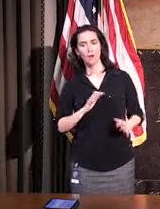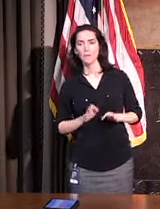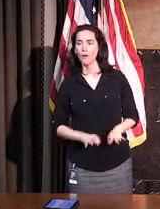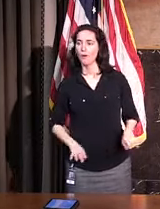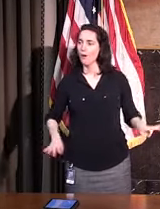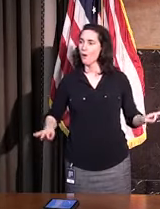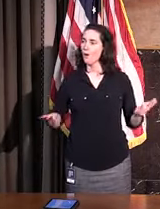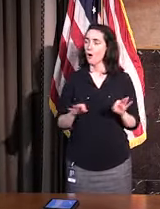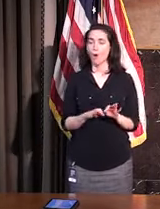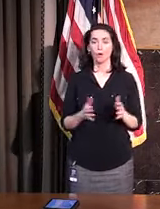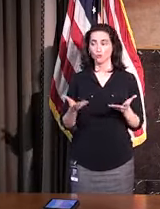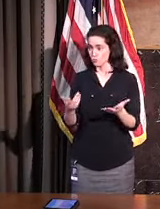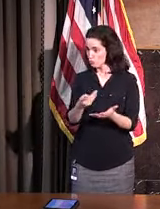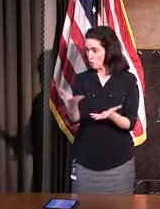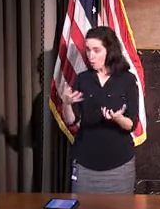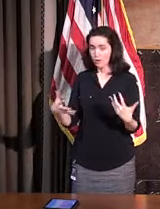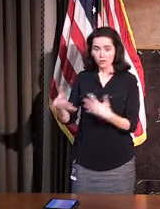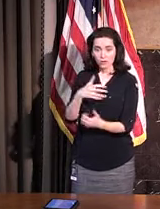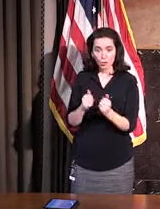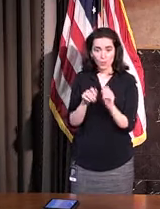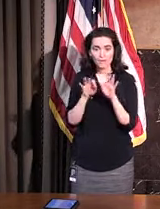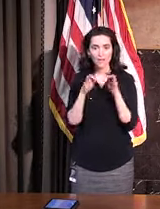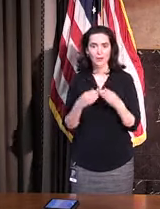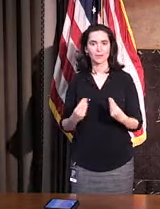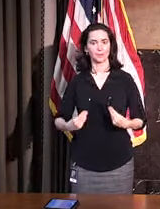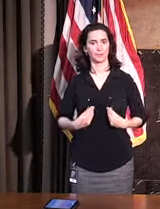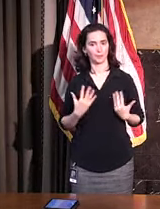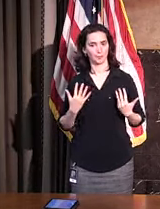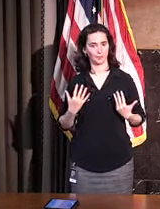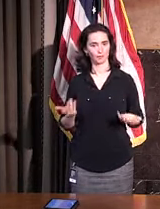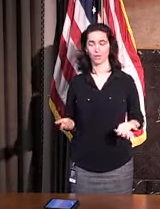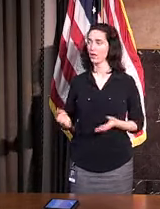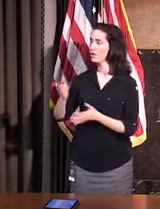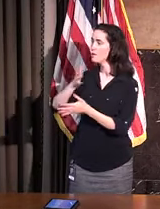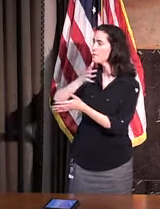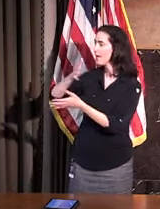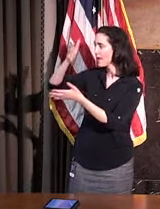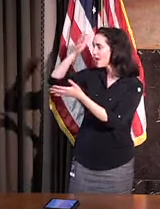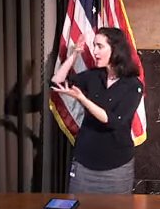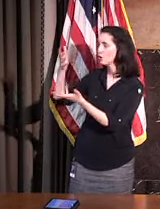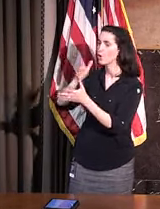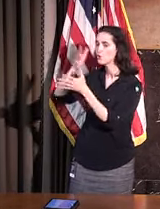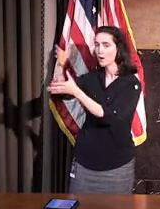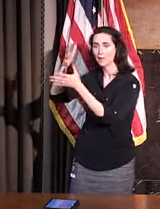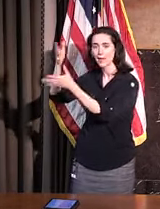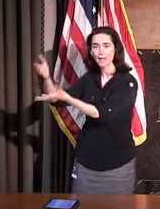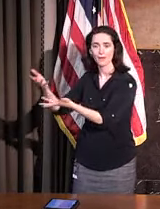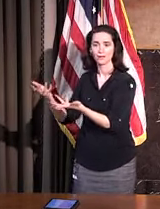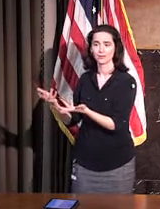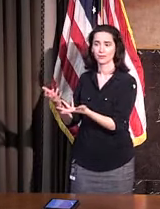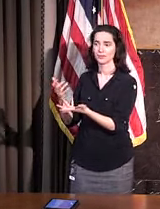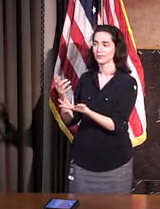people who want to get together with family, and the grandparents might, or the parents might be vaccinated and they haven't seen family in a long time. If it's